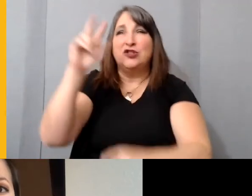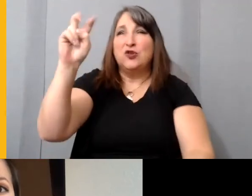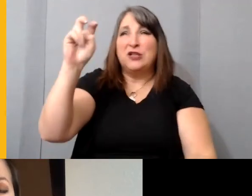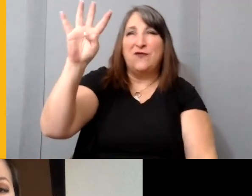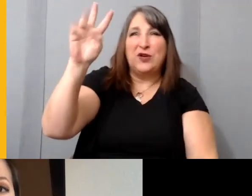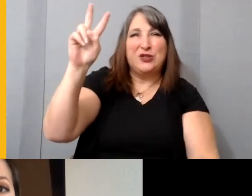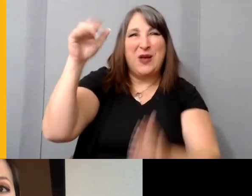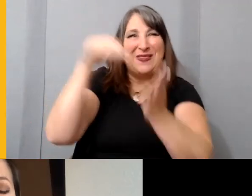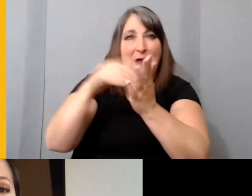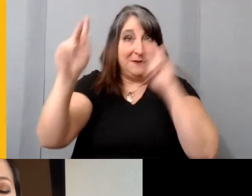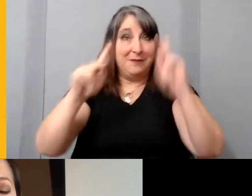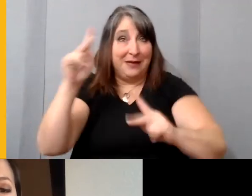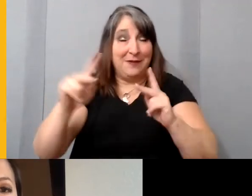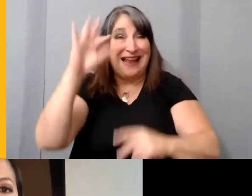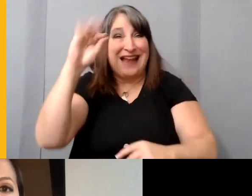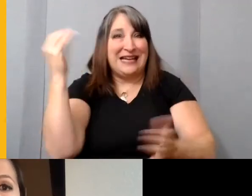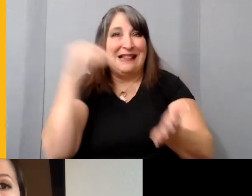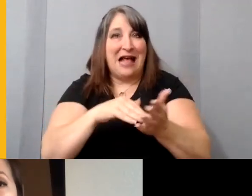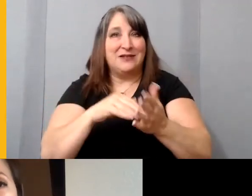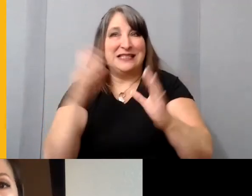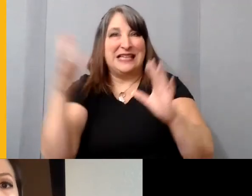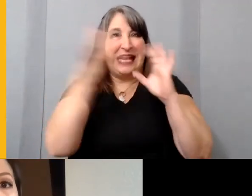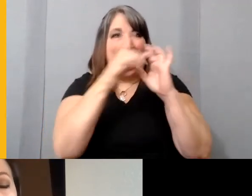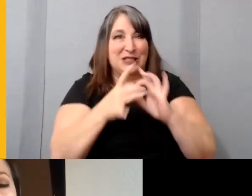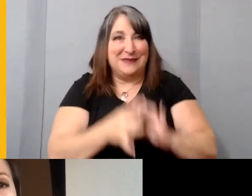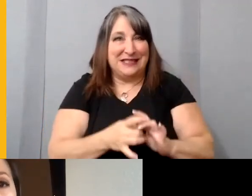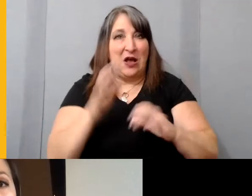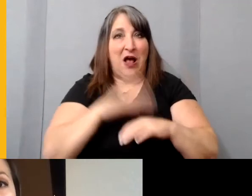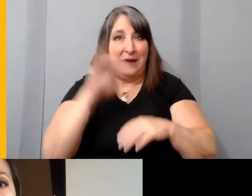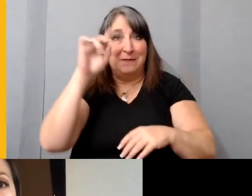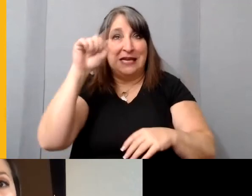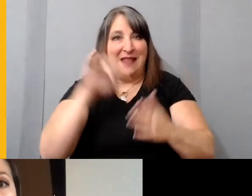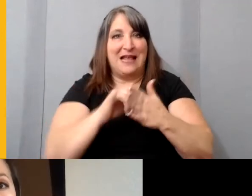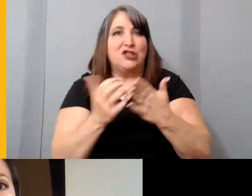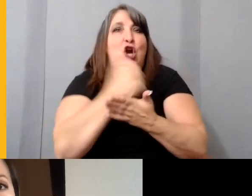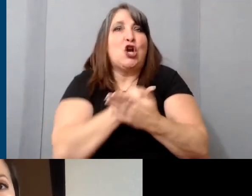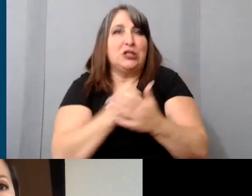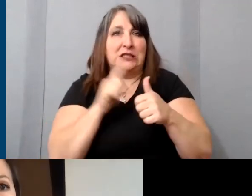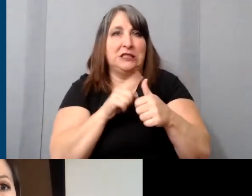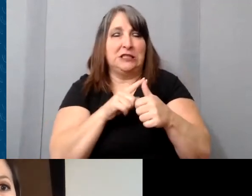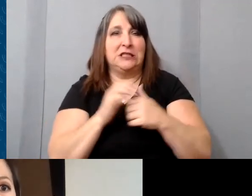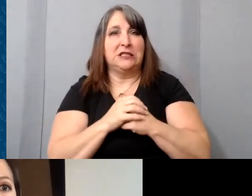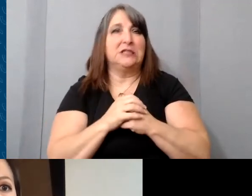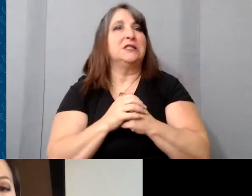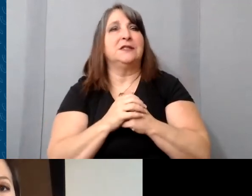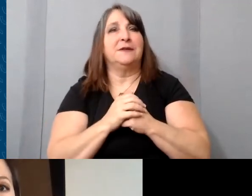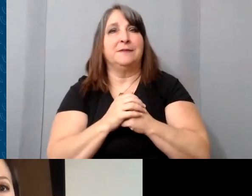people and had nearly 90,000 engagements on social media. And this is all earned. Next slide, please.